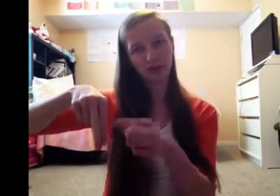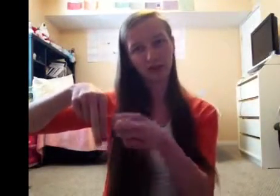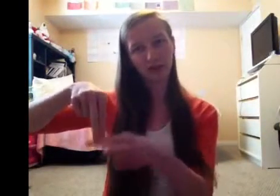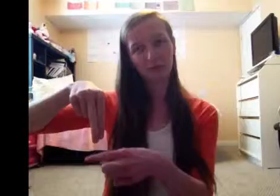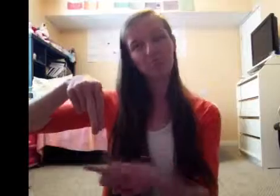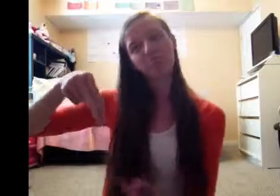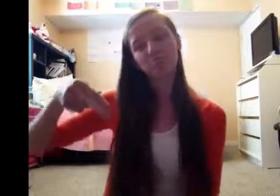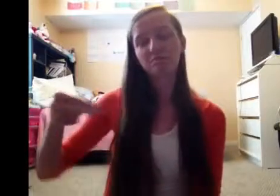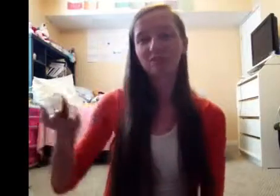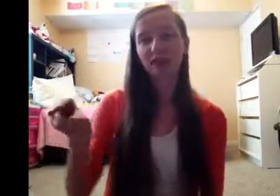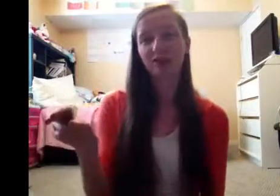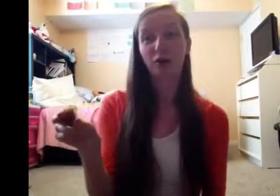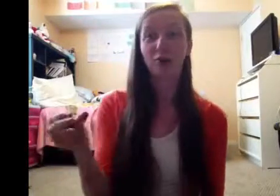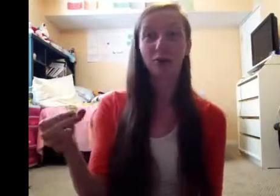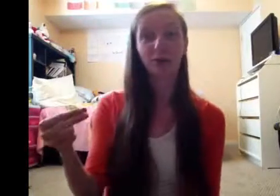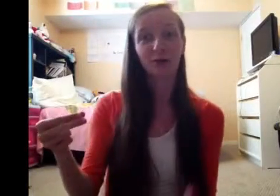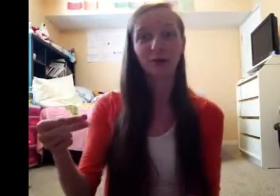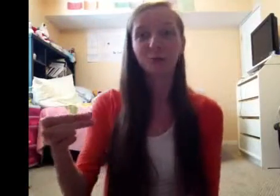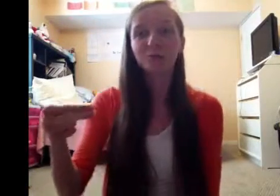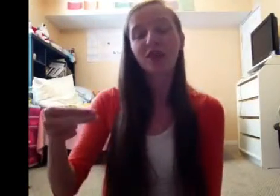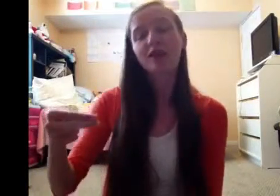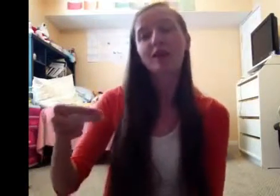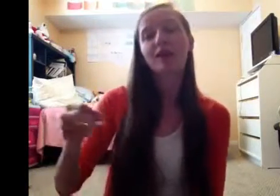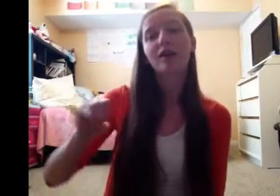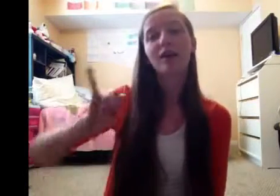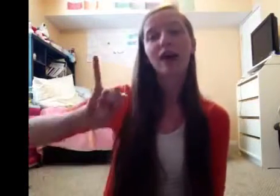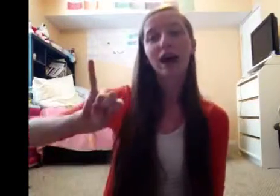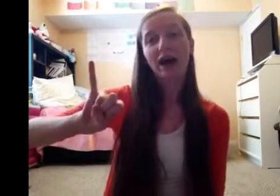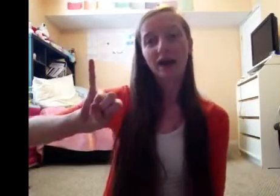sense? That's how I remember it, so. I,